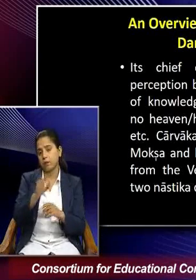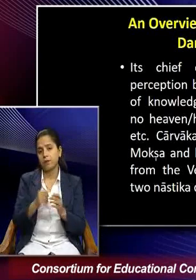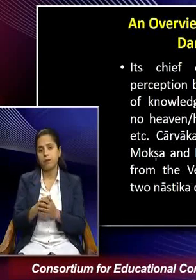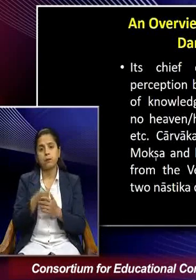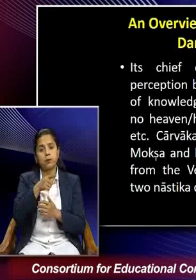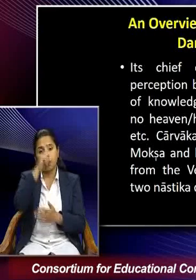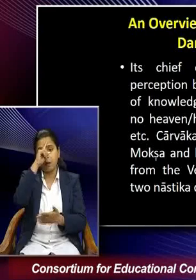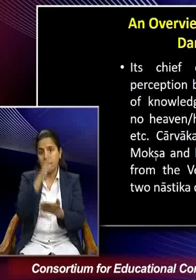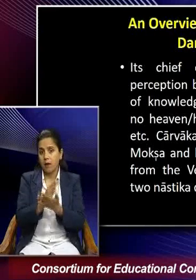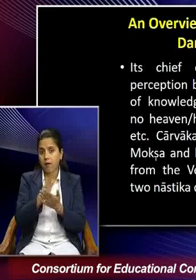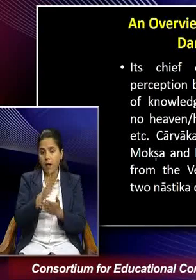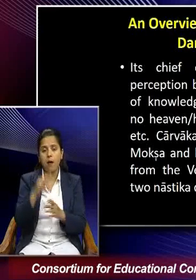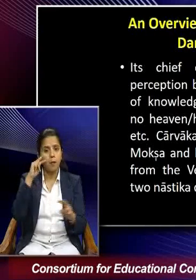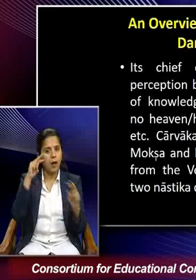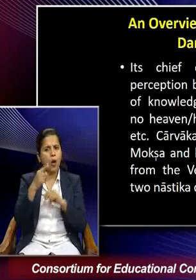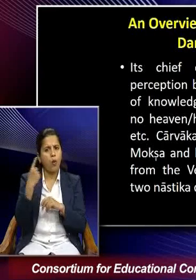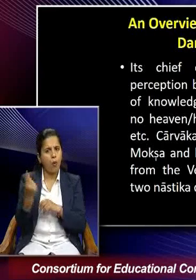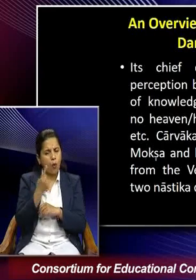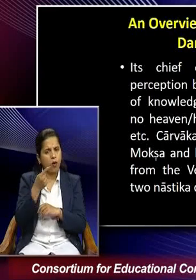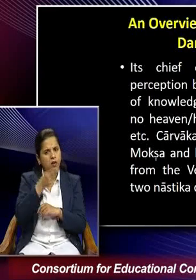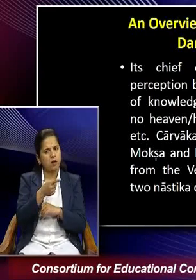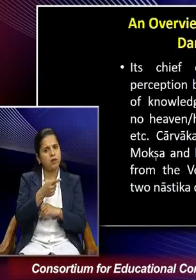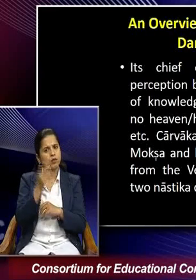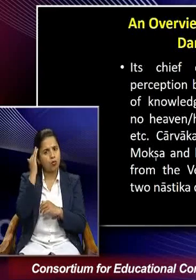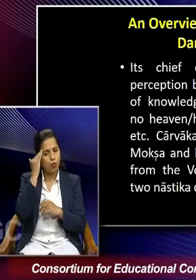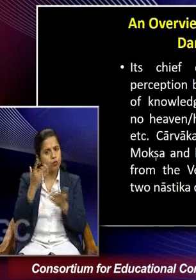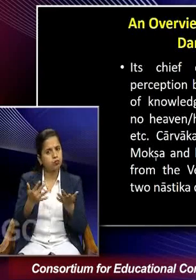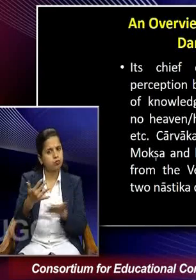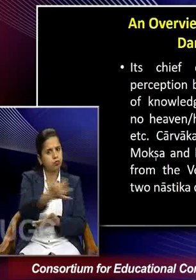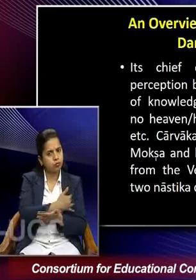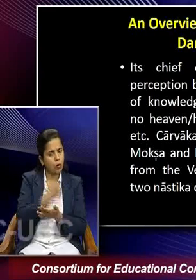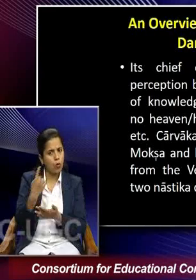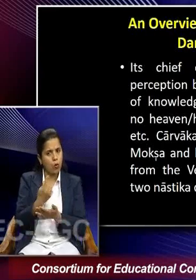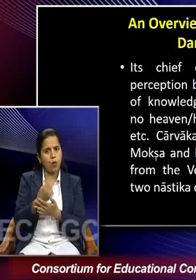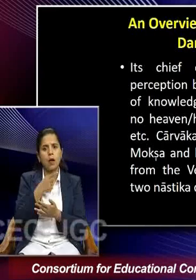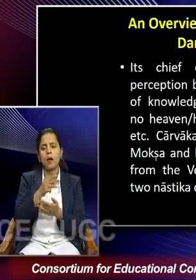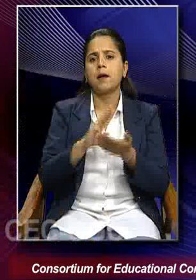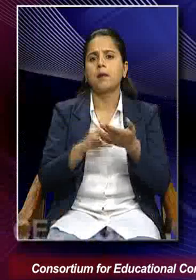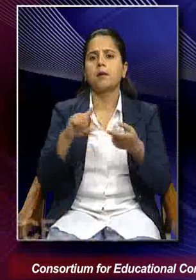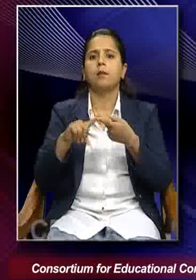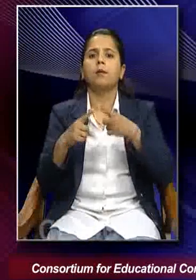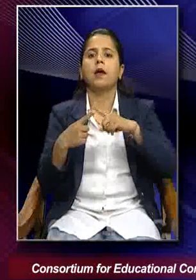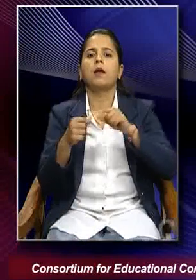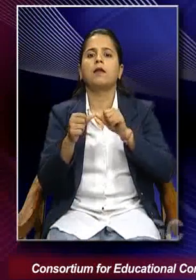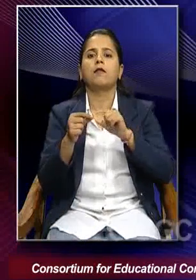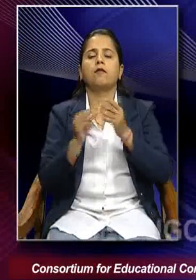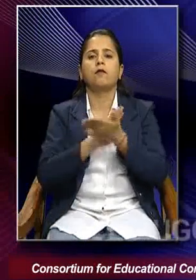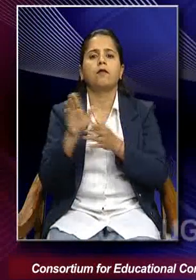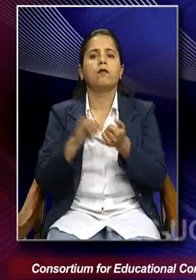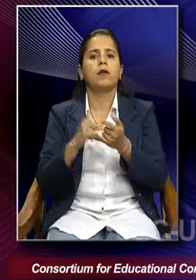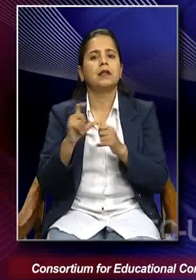they believe that perception is the only valid source of knowledge, the metaphysics is also based on that. That